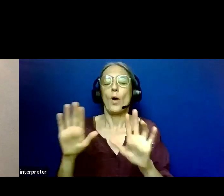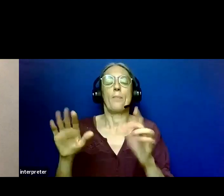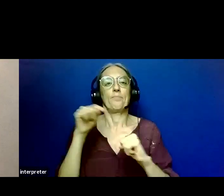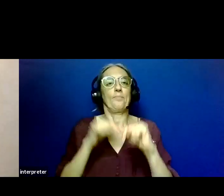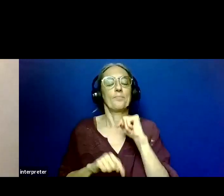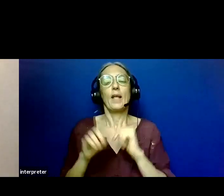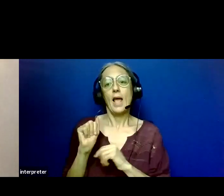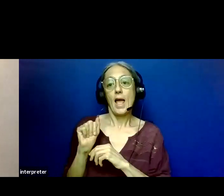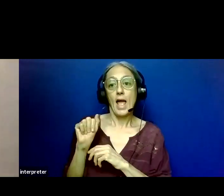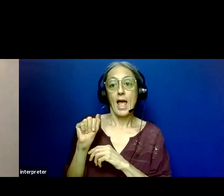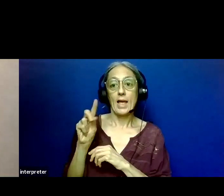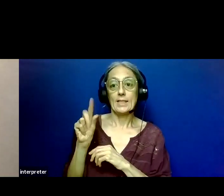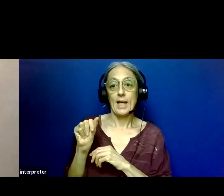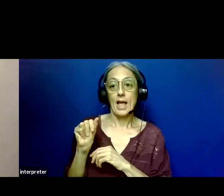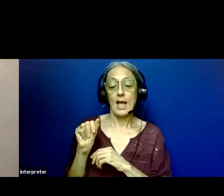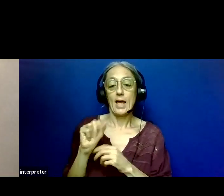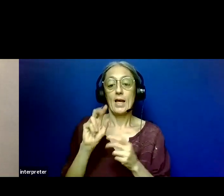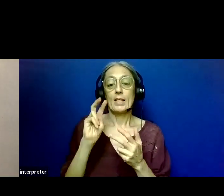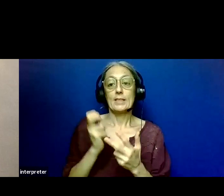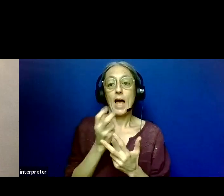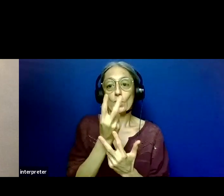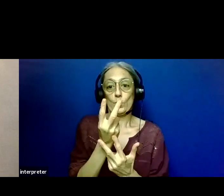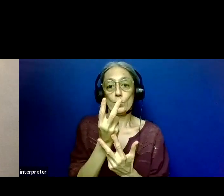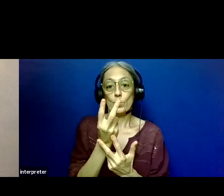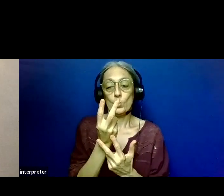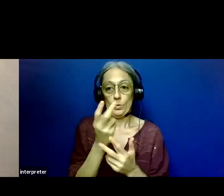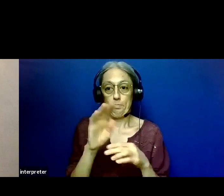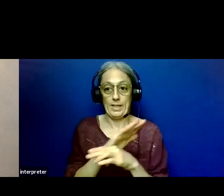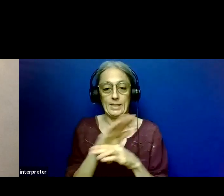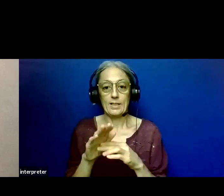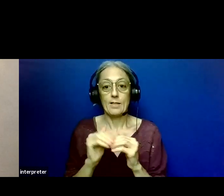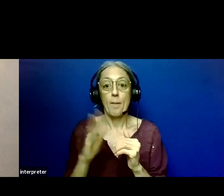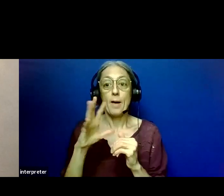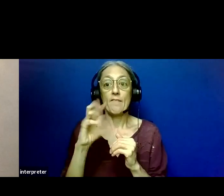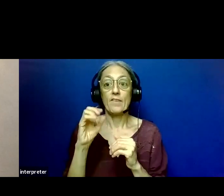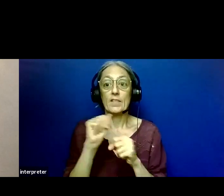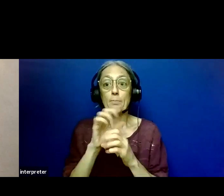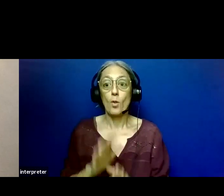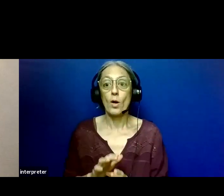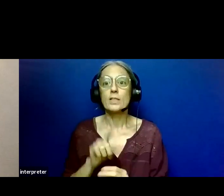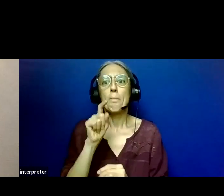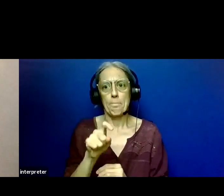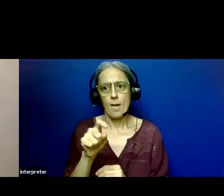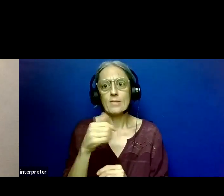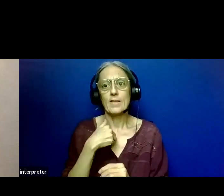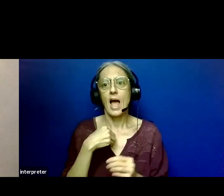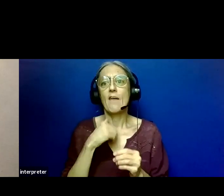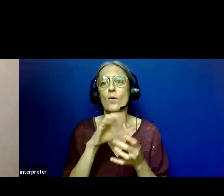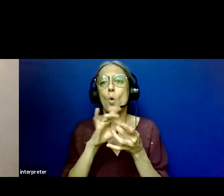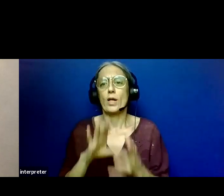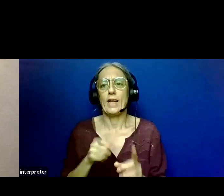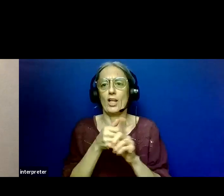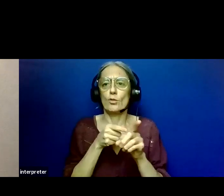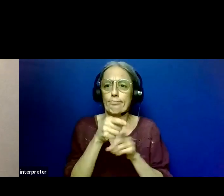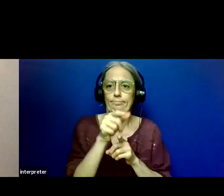the ADA, Title II entities with more than 50 employees are required to have an ADA coordinator. Some